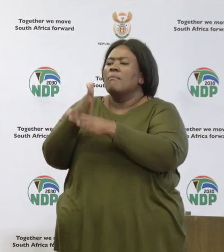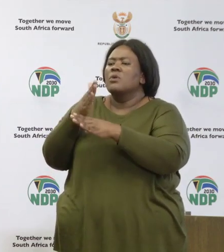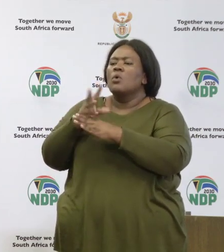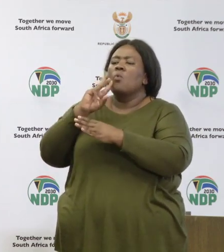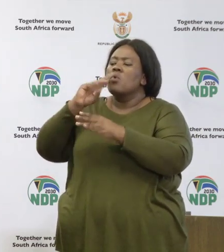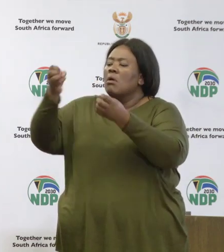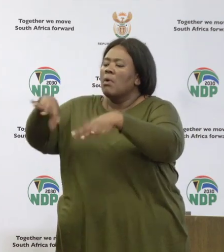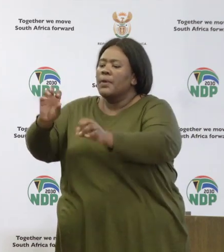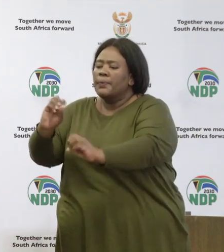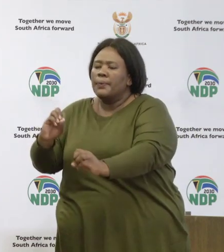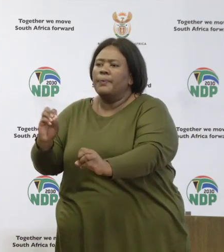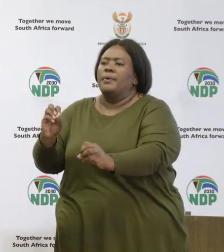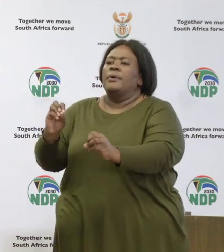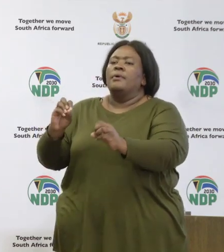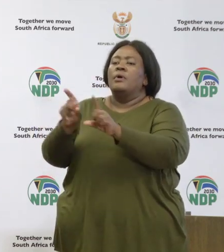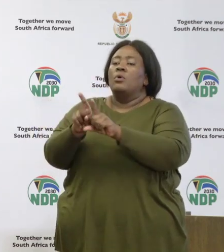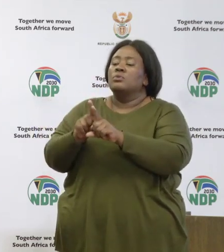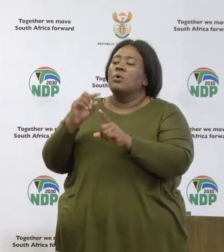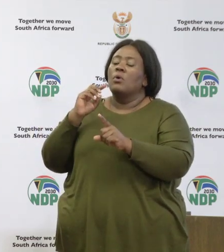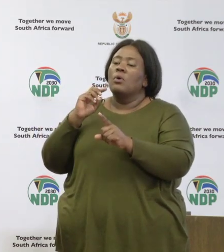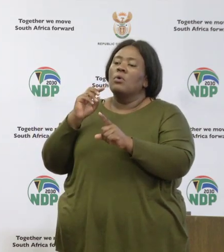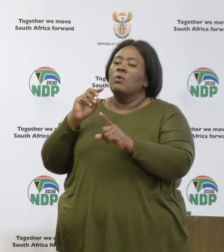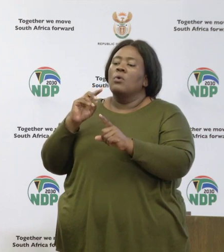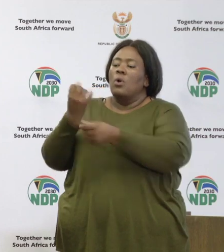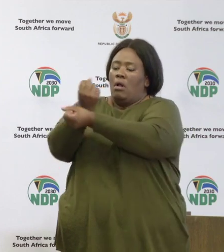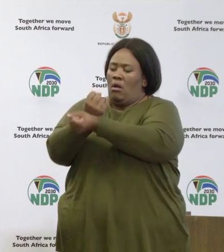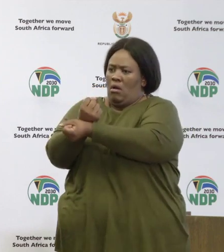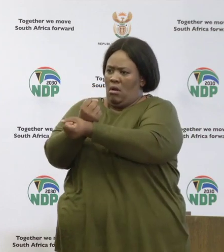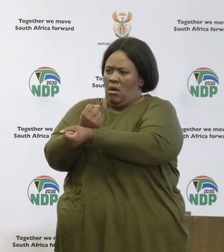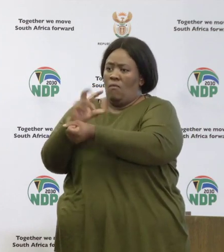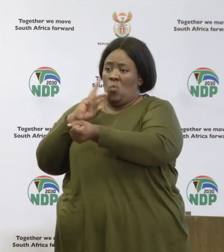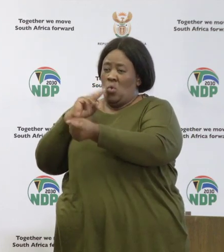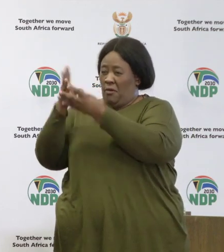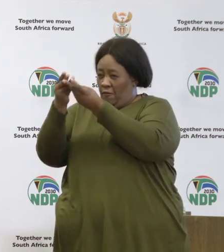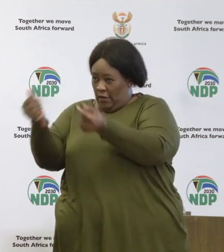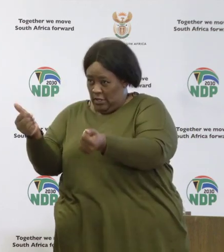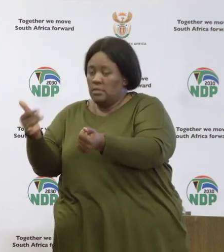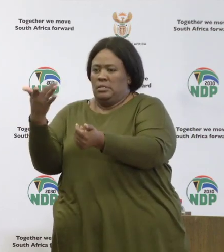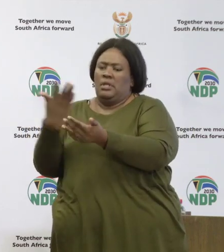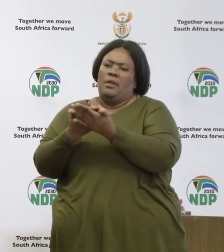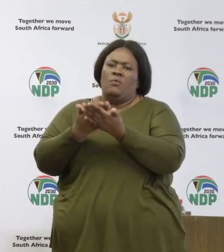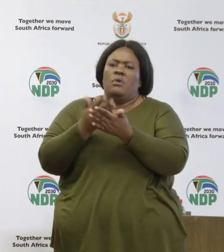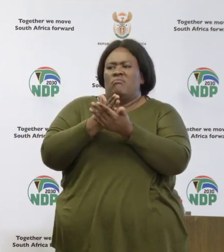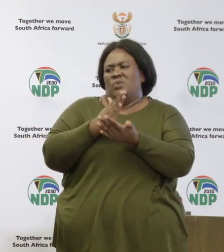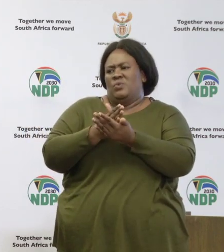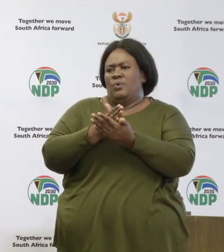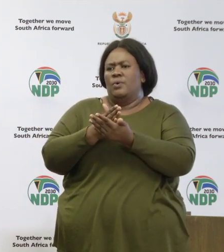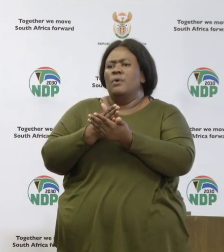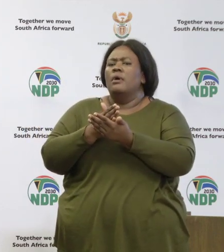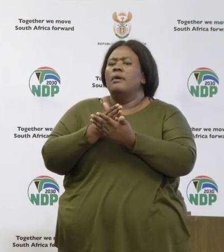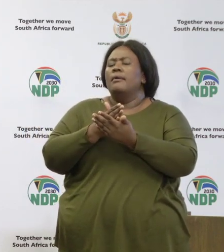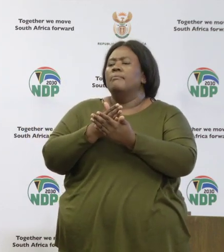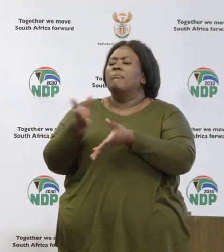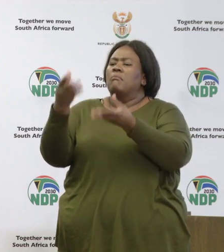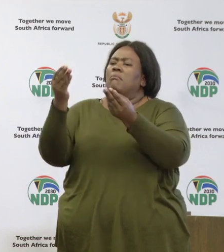we are sure also that when the tank is dry, we are given forewarning so that we are able to direct our tankers to those places.